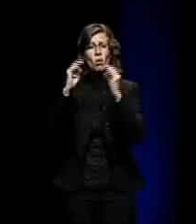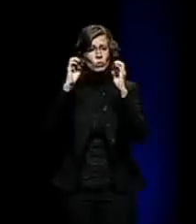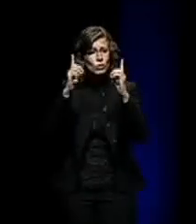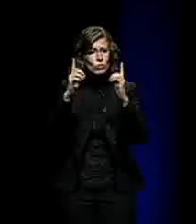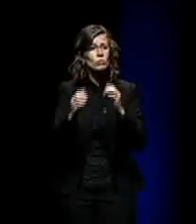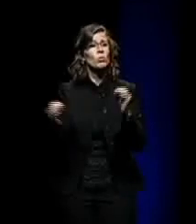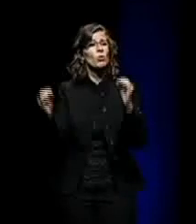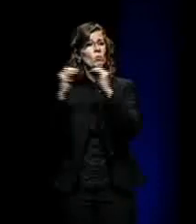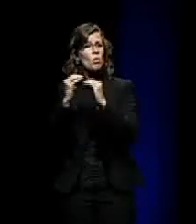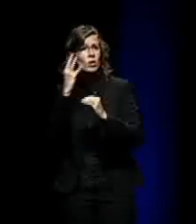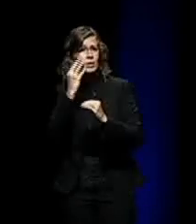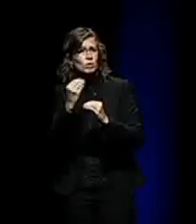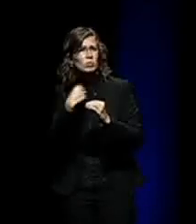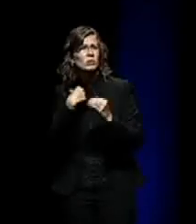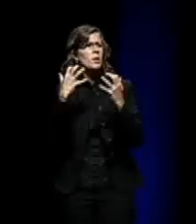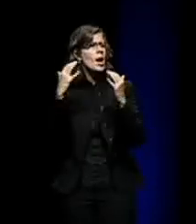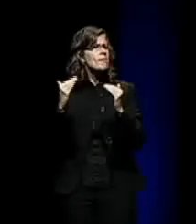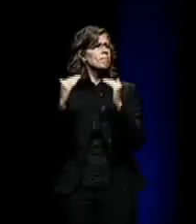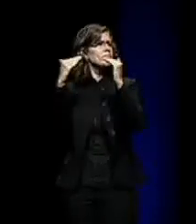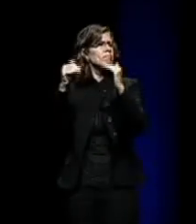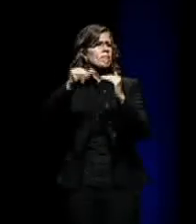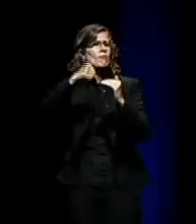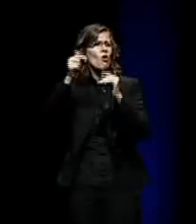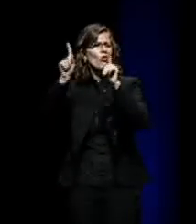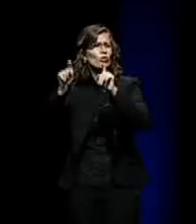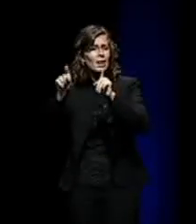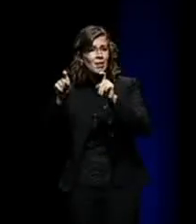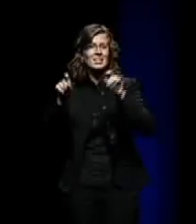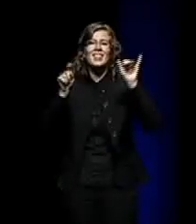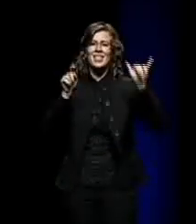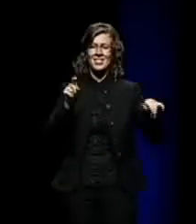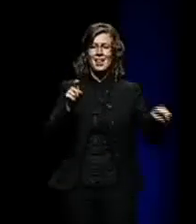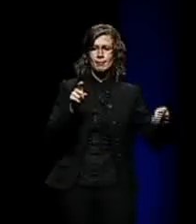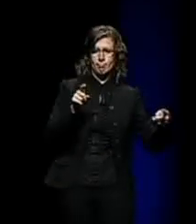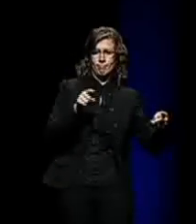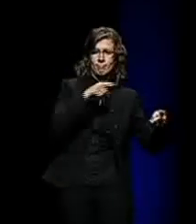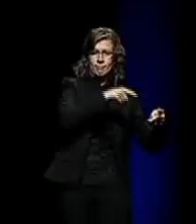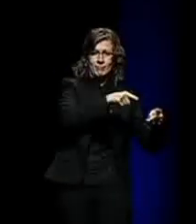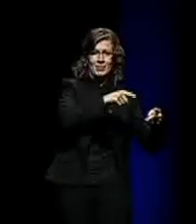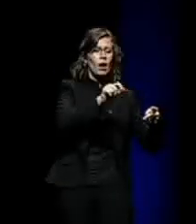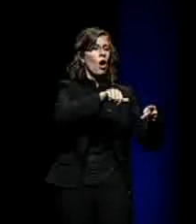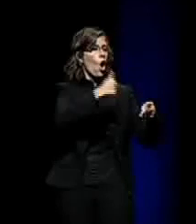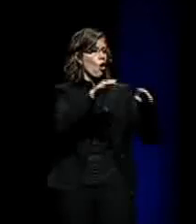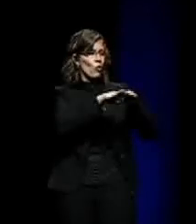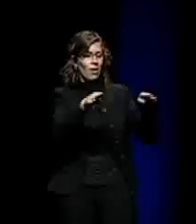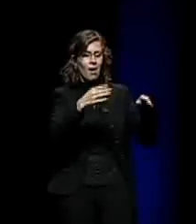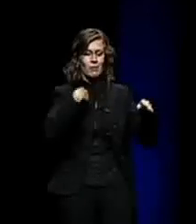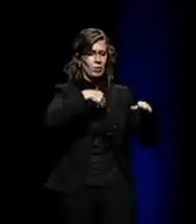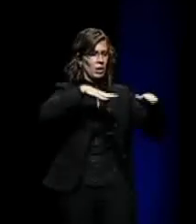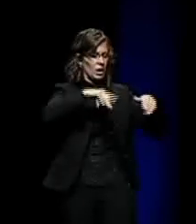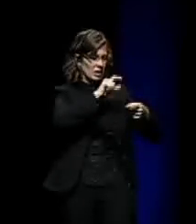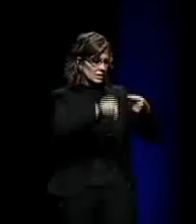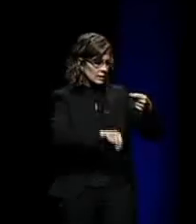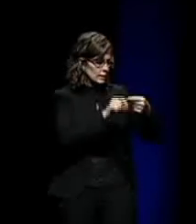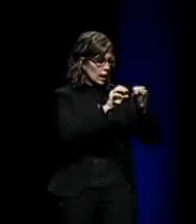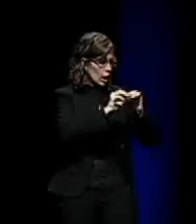test that is aimed at another level. Whatever that level is that is to be defined. And then you get NIC level 2. And